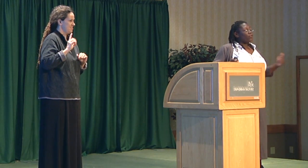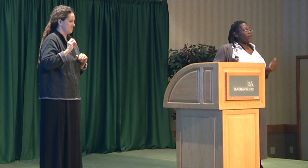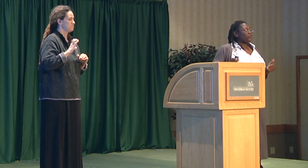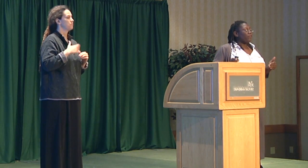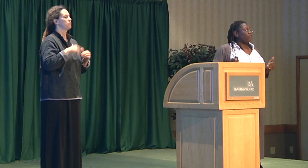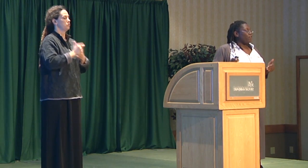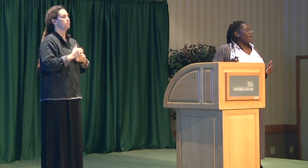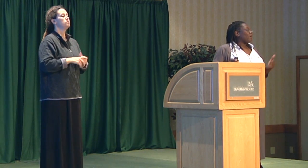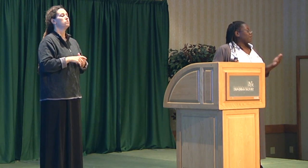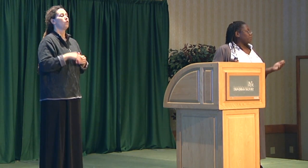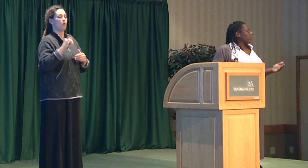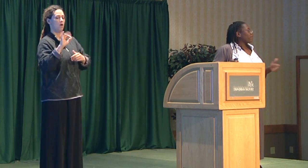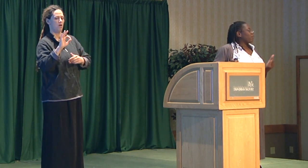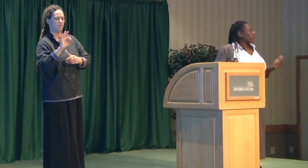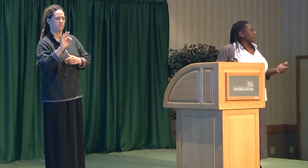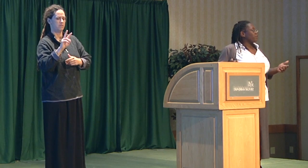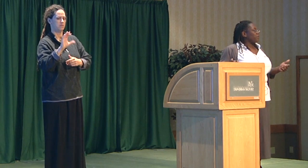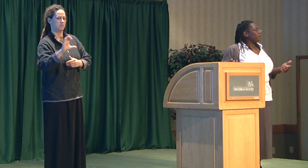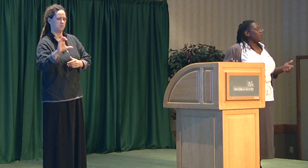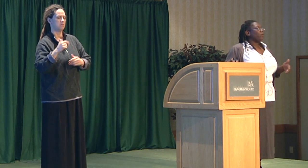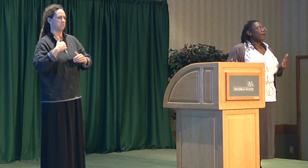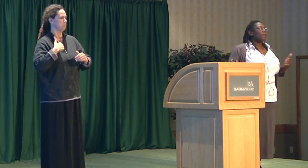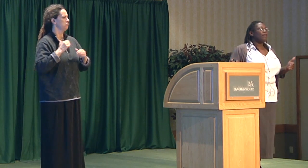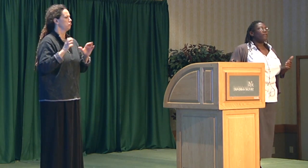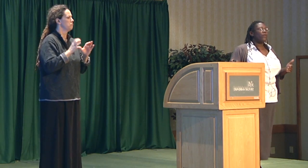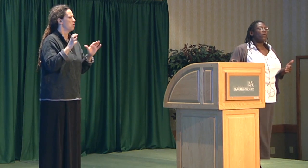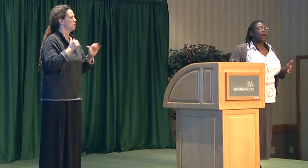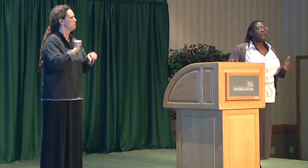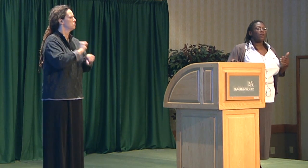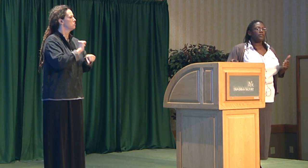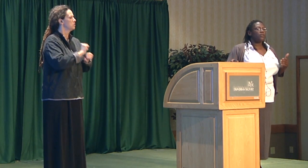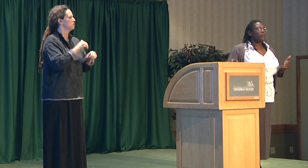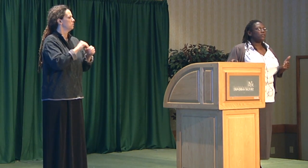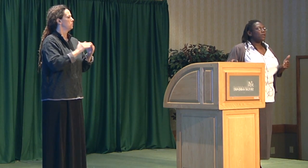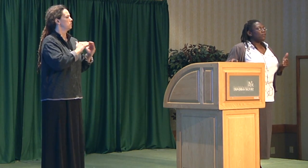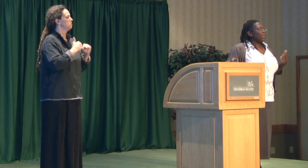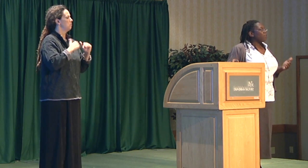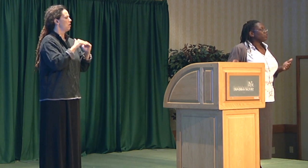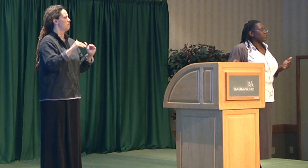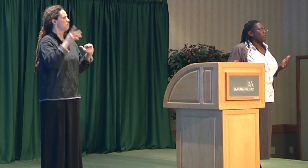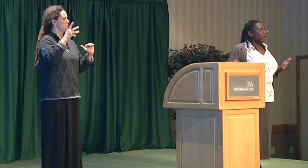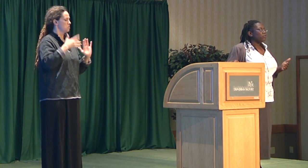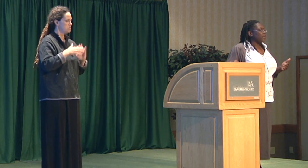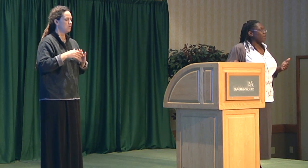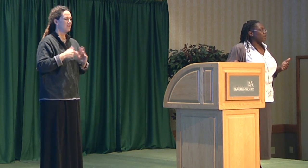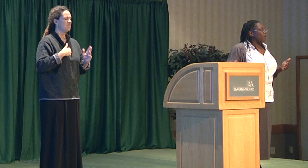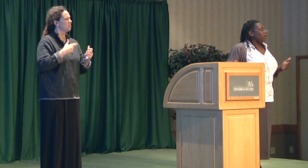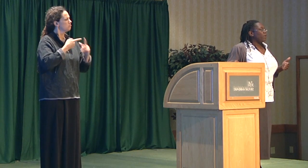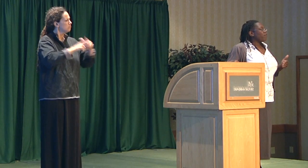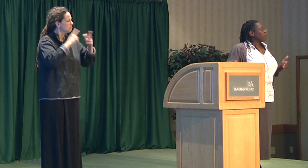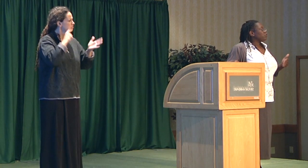And now after I graduated from Flow Valley, I became certified worker in the community. And when I got my level 4, I started to notice challenges in the medical